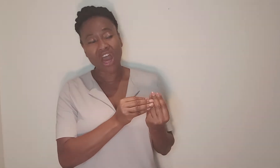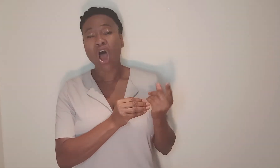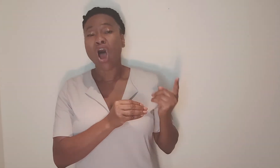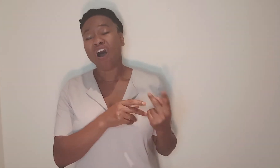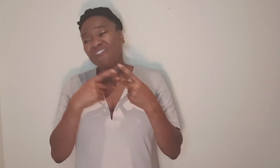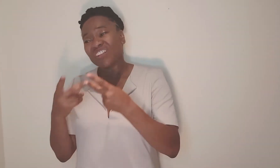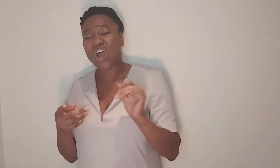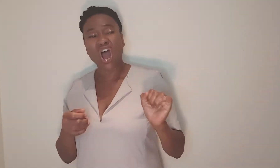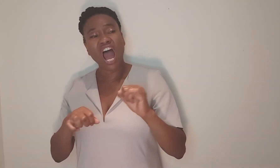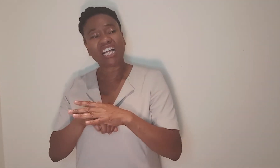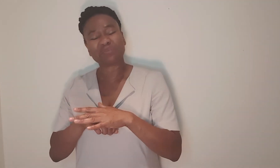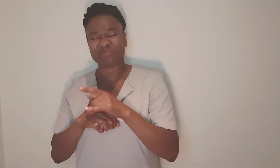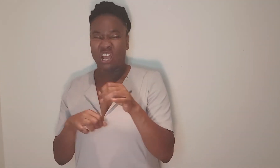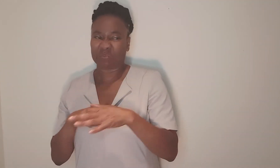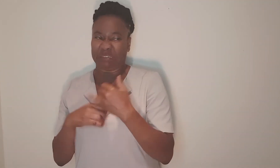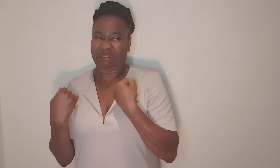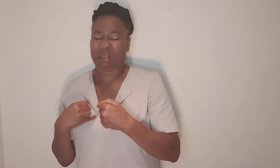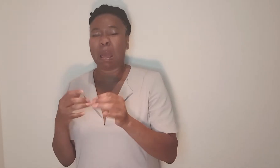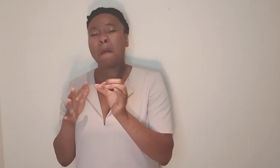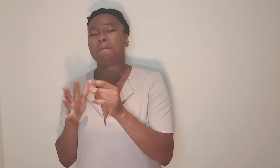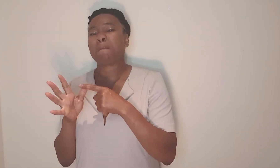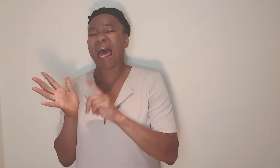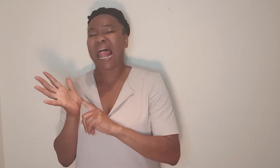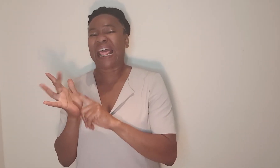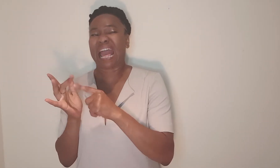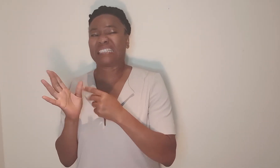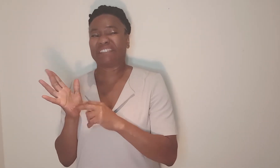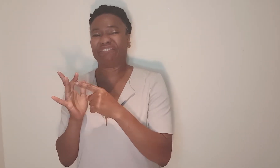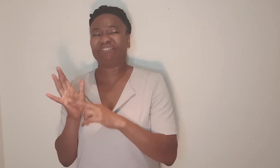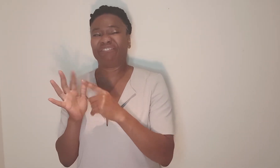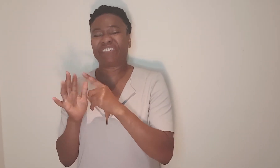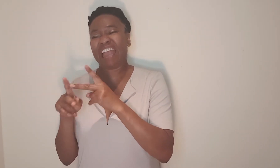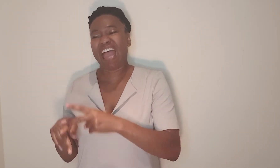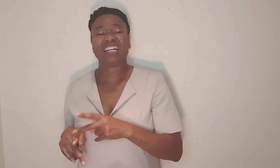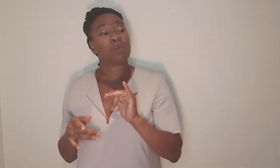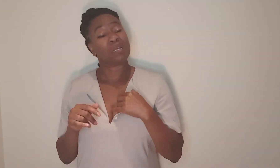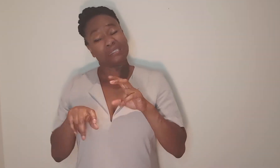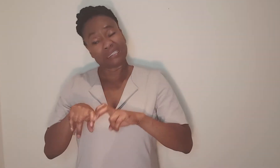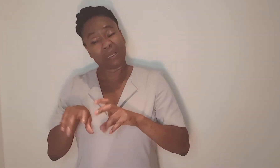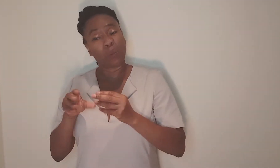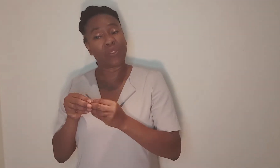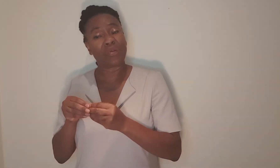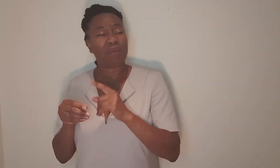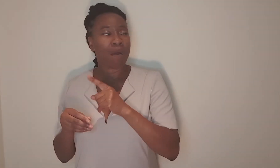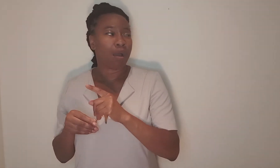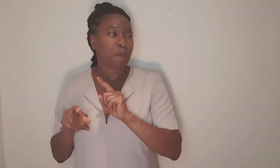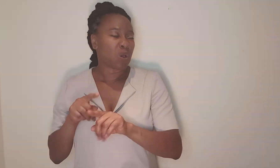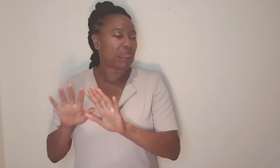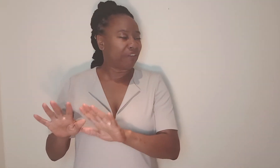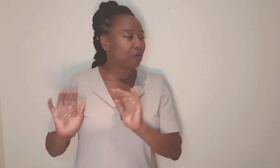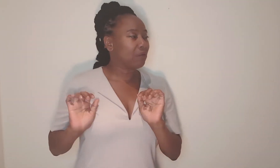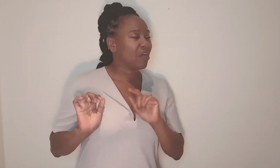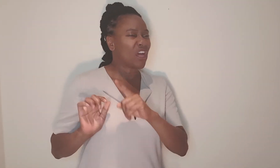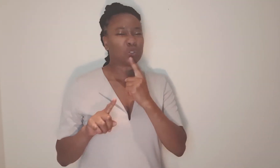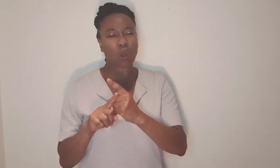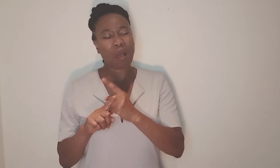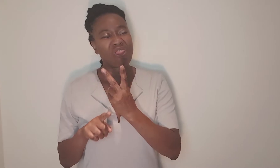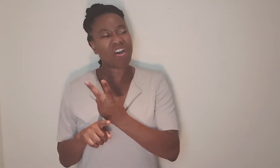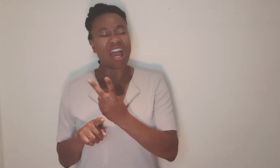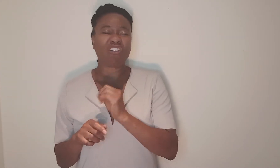sit with them, but mainly I leave them alone because they like to talk about their grandson, Josiah. Mr Stedman tells me I should meet